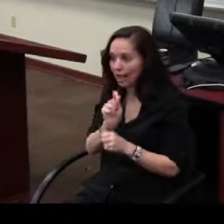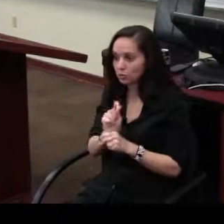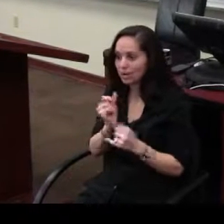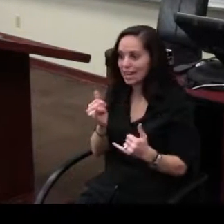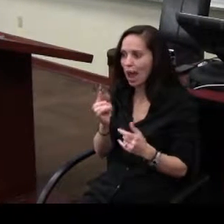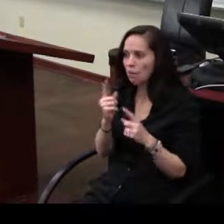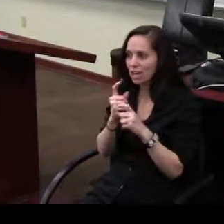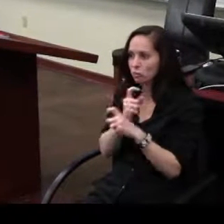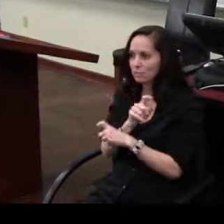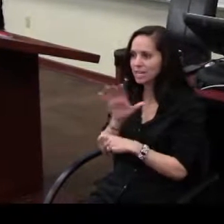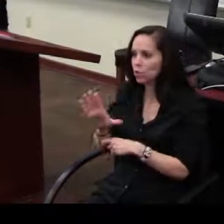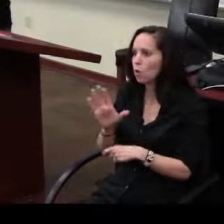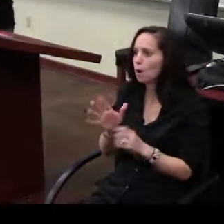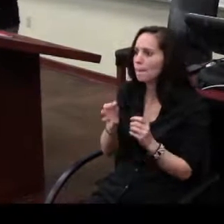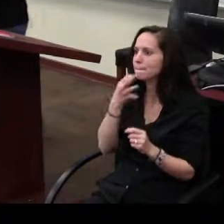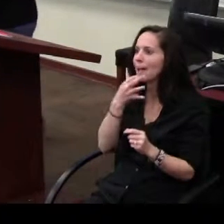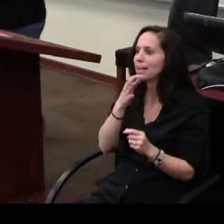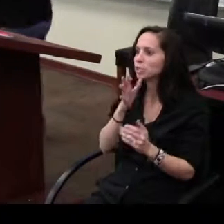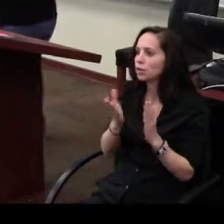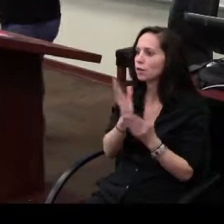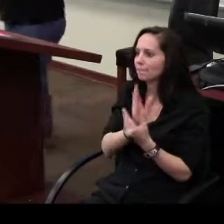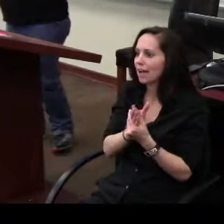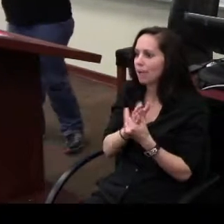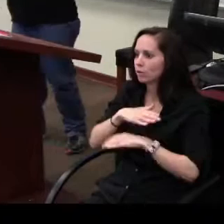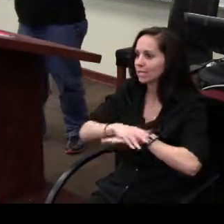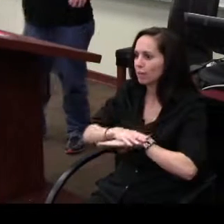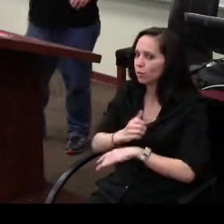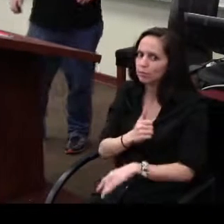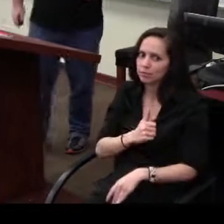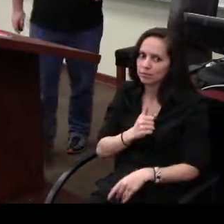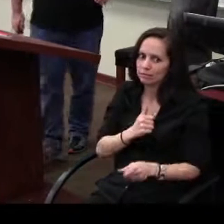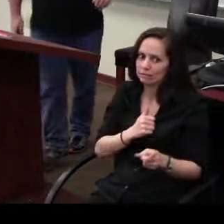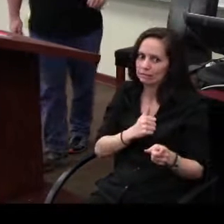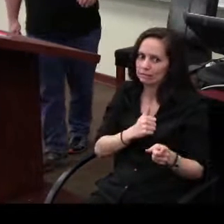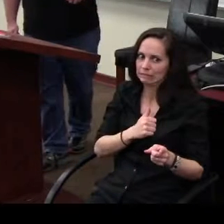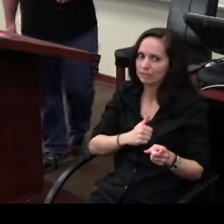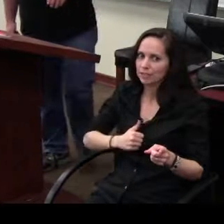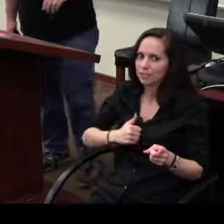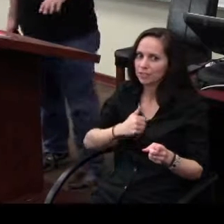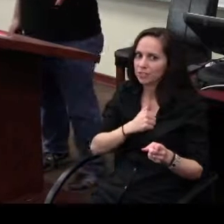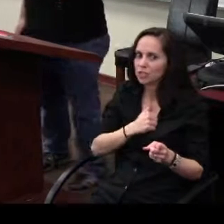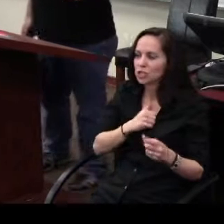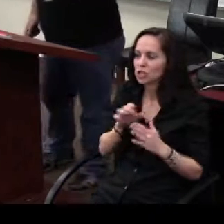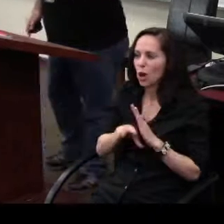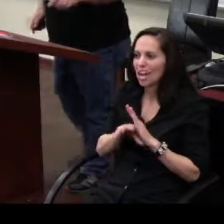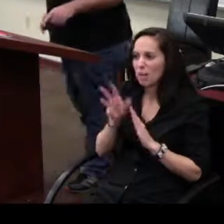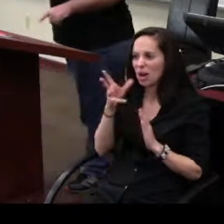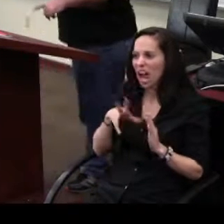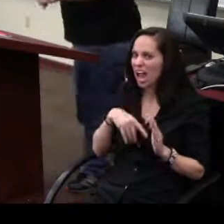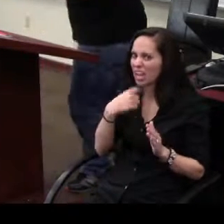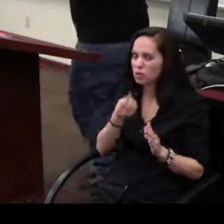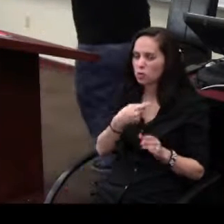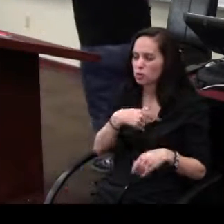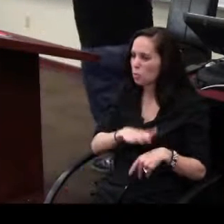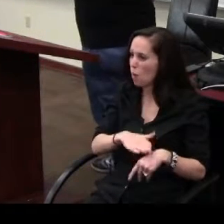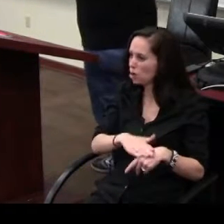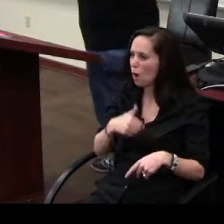now encrypting your master file too. Okay? Sorry, camera guy. I'm driving you crazy. I know it. I told you I'm a walker. I